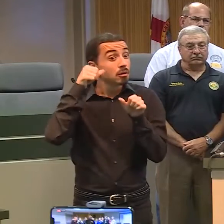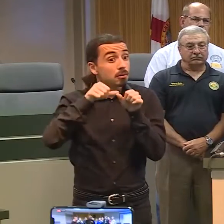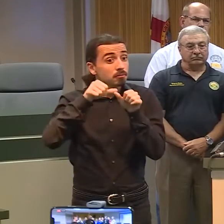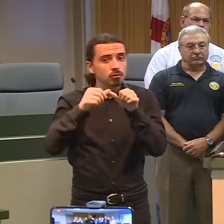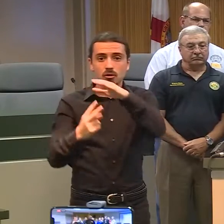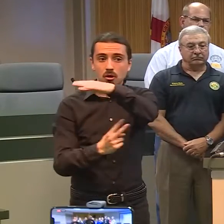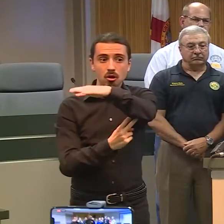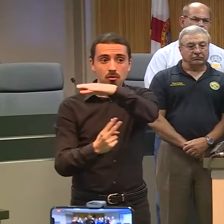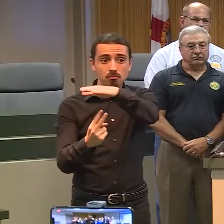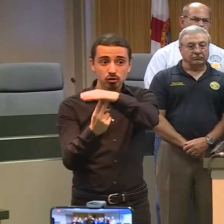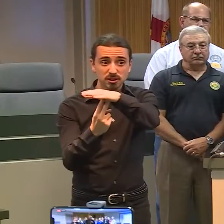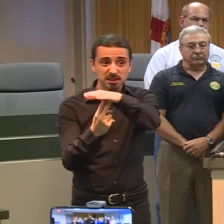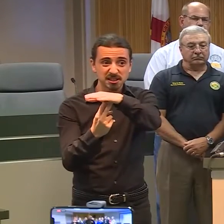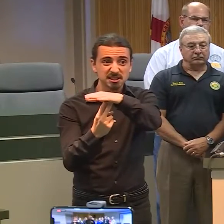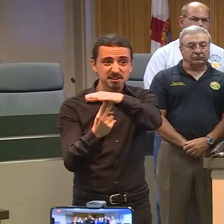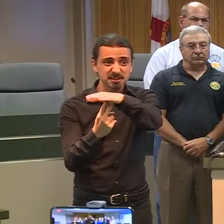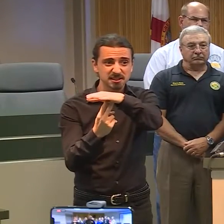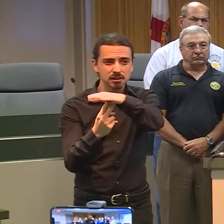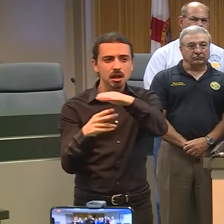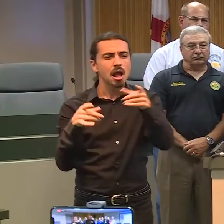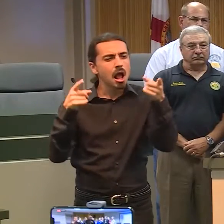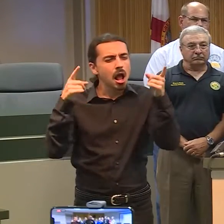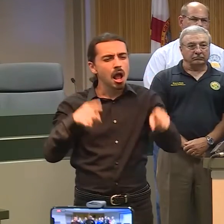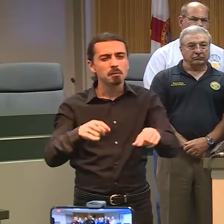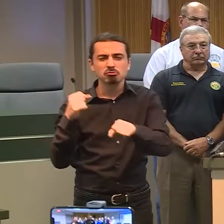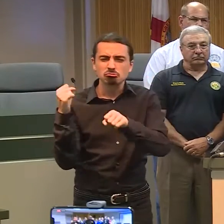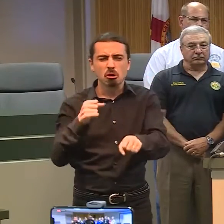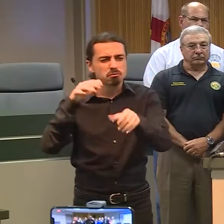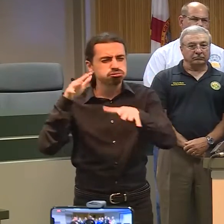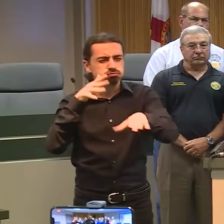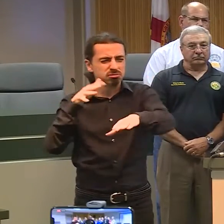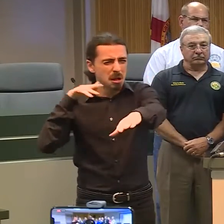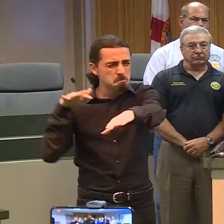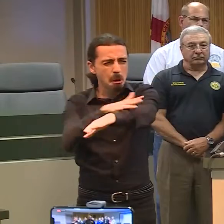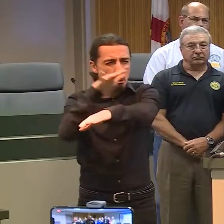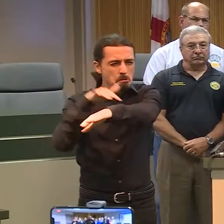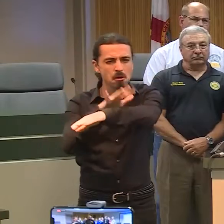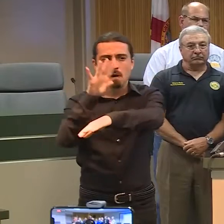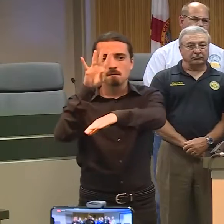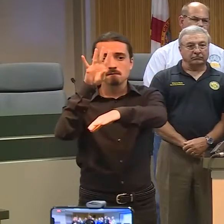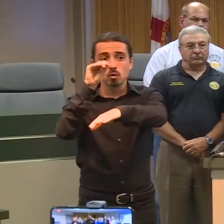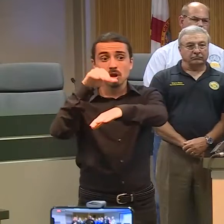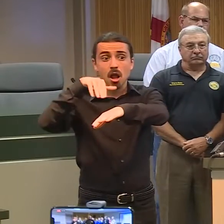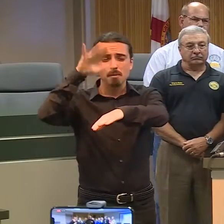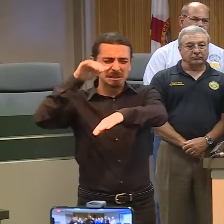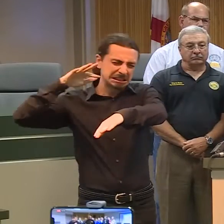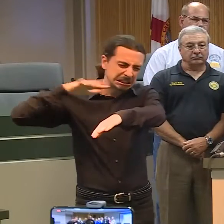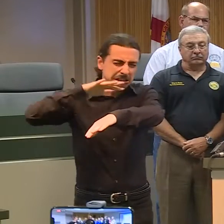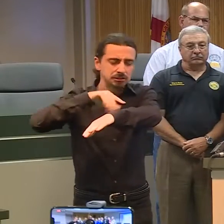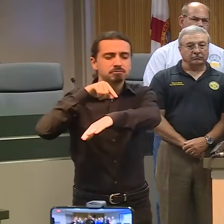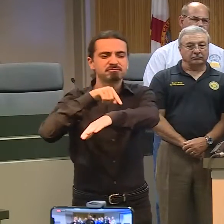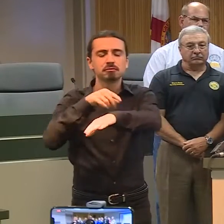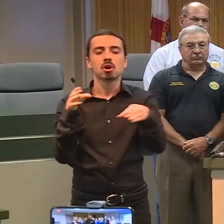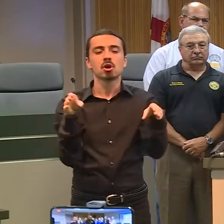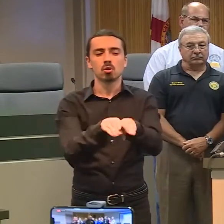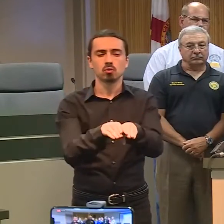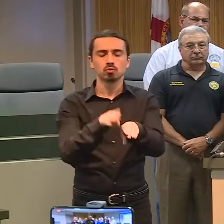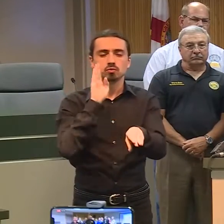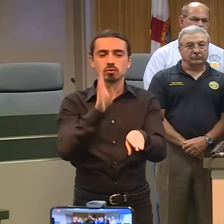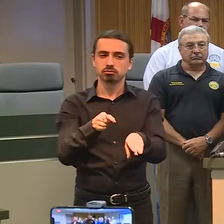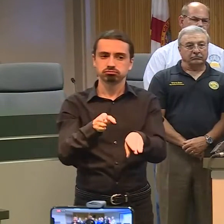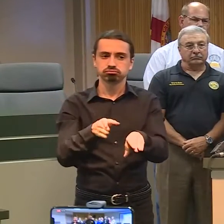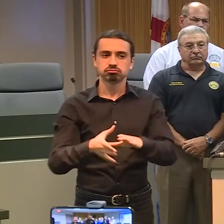when there's a sustained wind mileage of 40 miles an hour. So if a part of your plan is to go over a bridge, keep that in